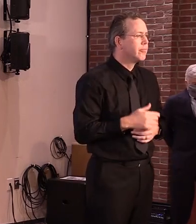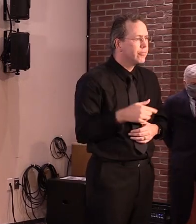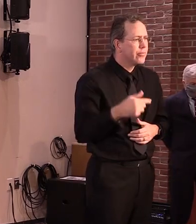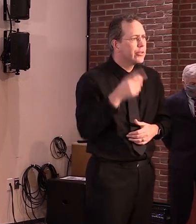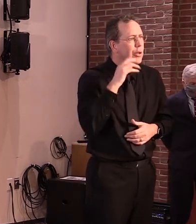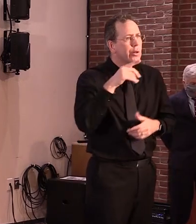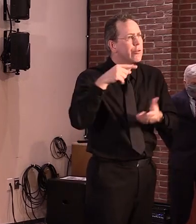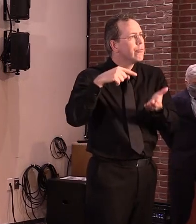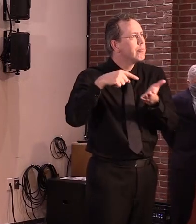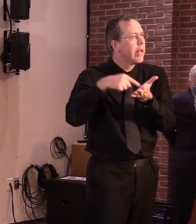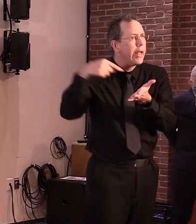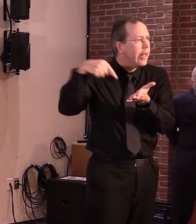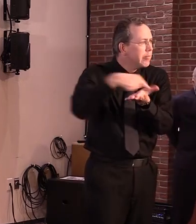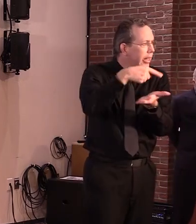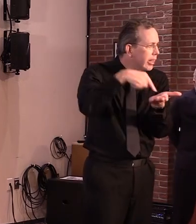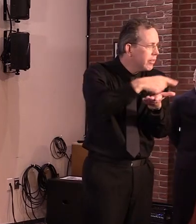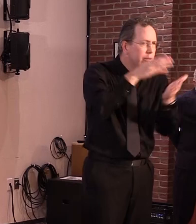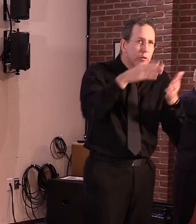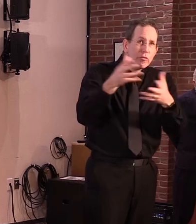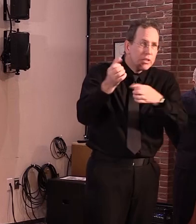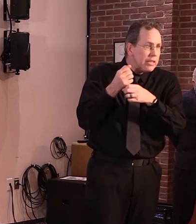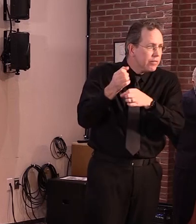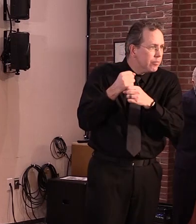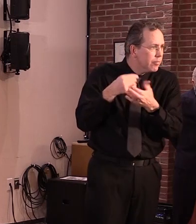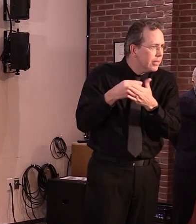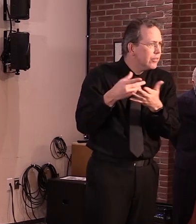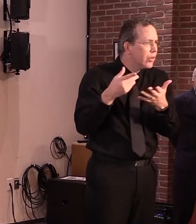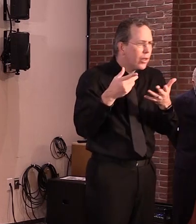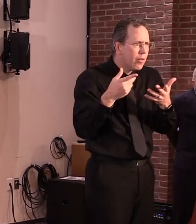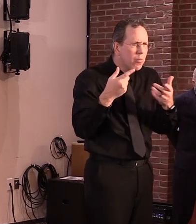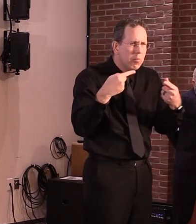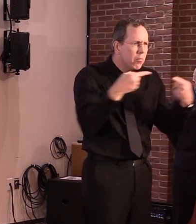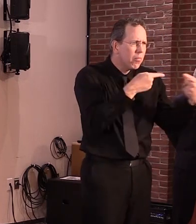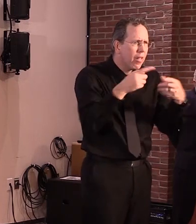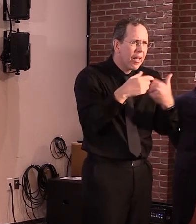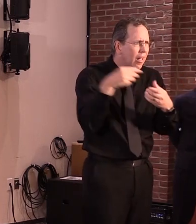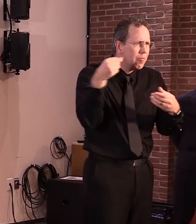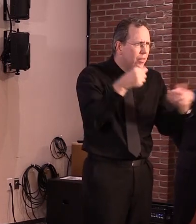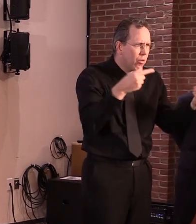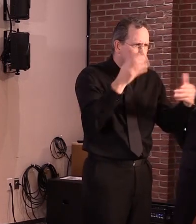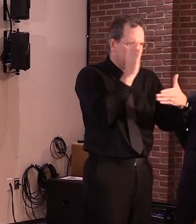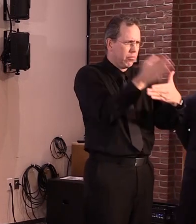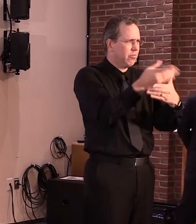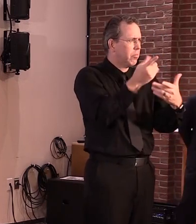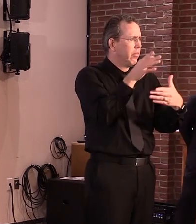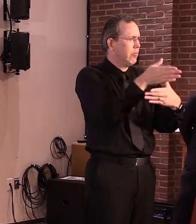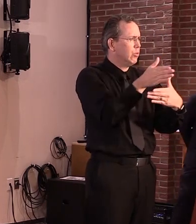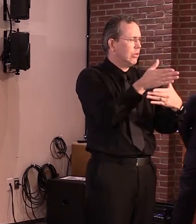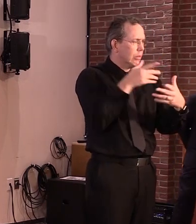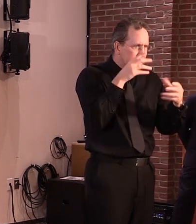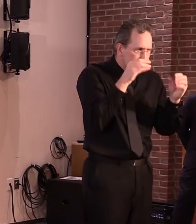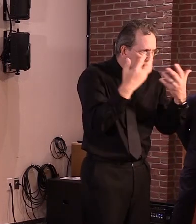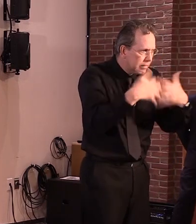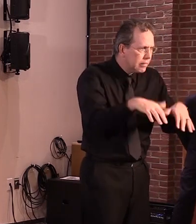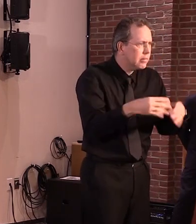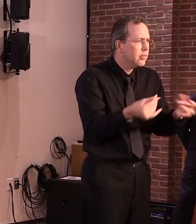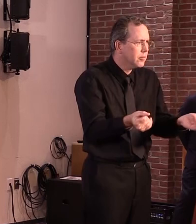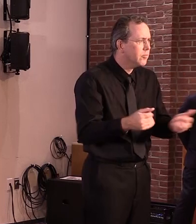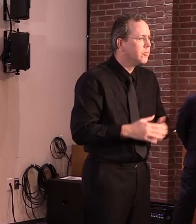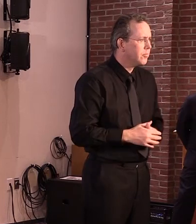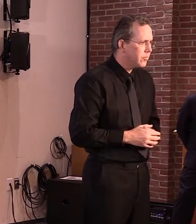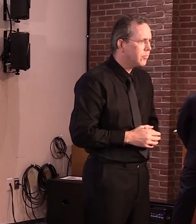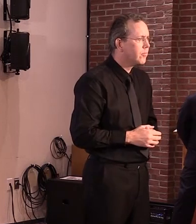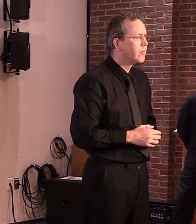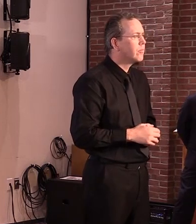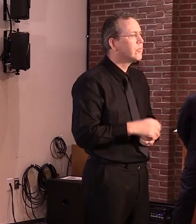and the actual claimant. And the overpayment people who then were put off a couple of weeks between payments because they